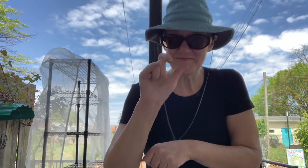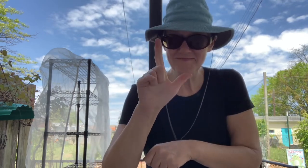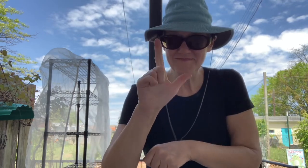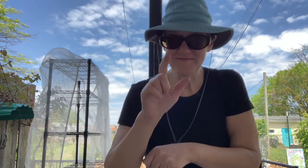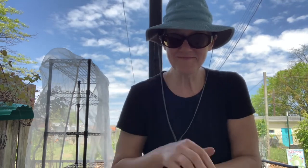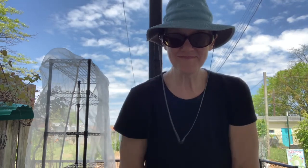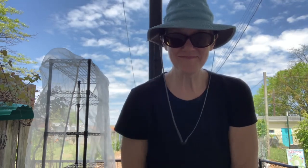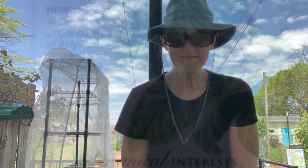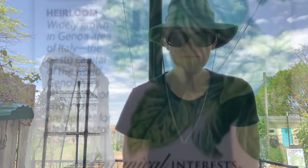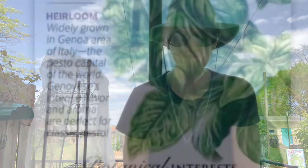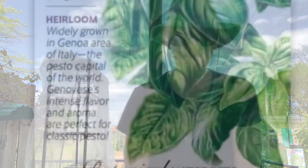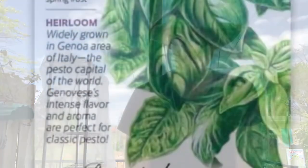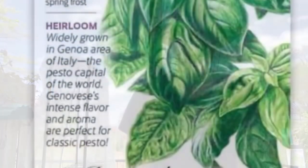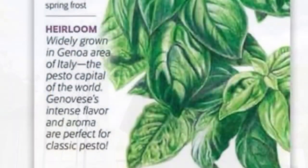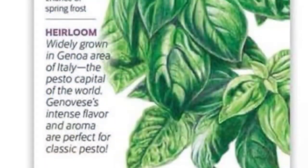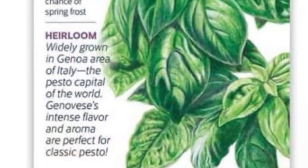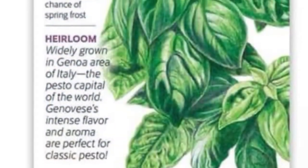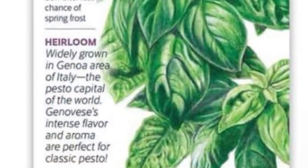hardening off our basil.